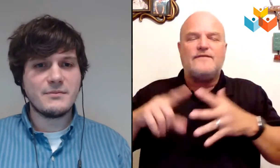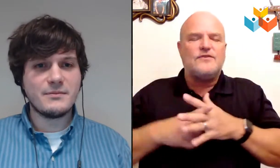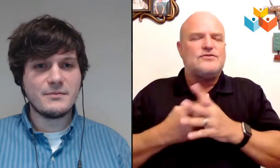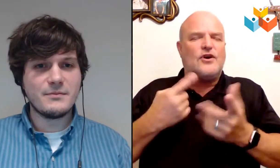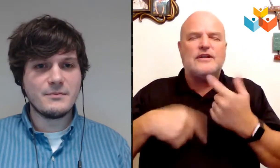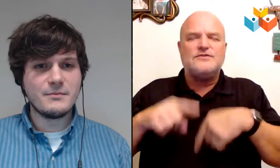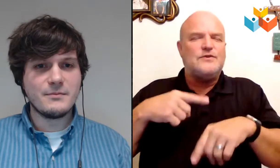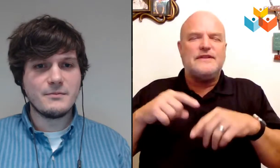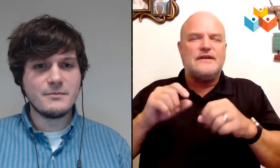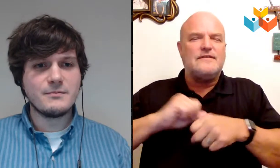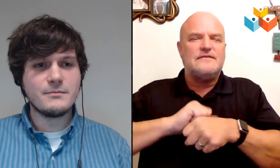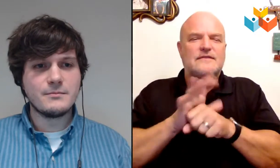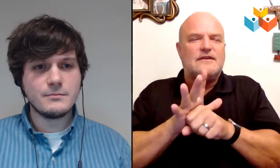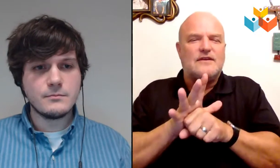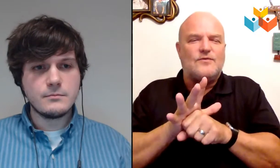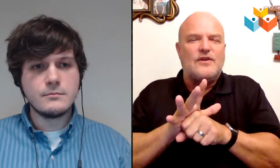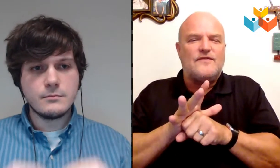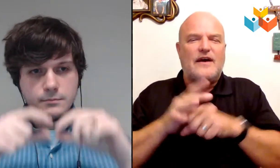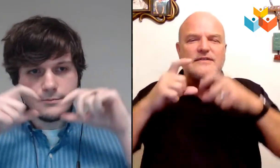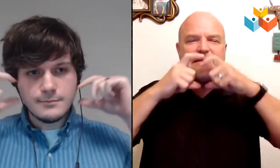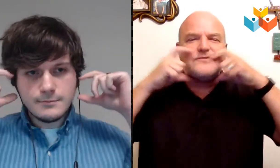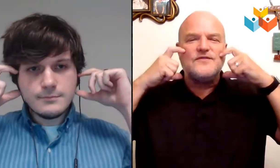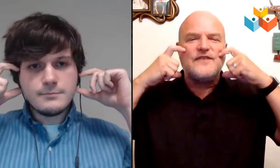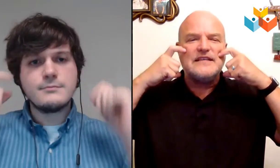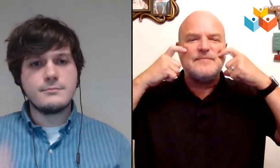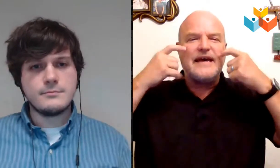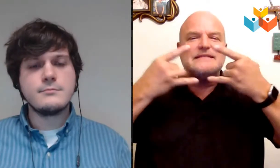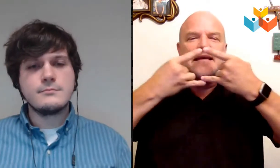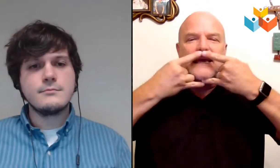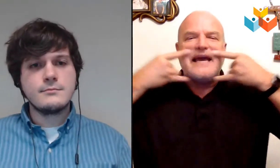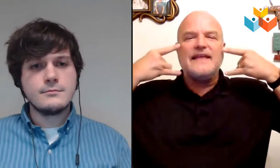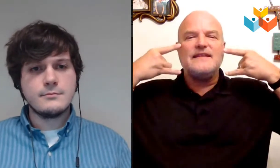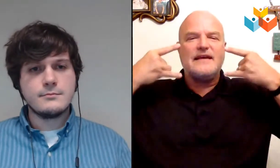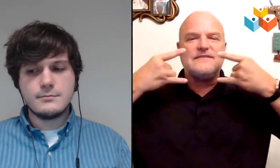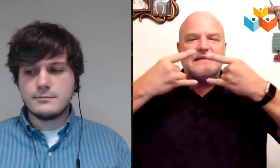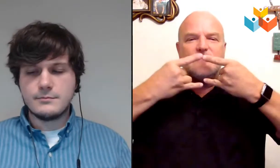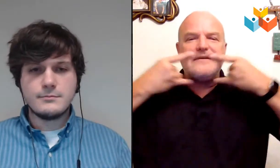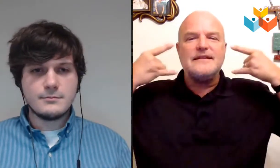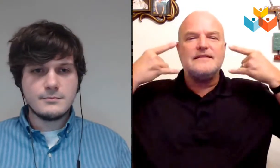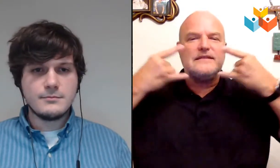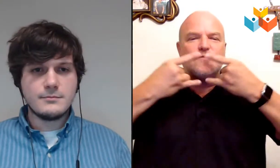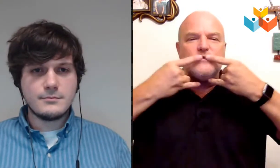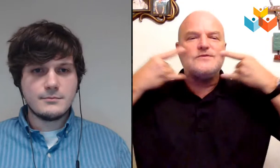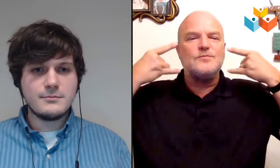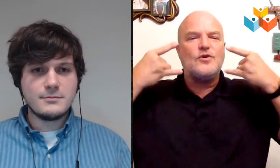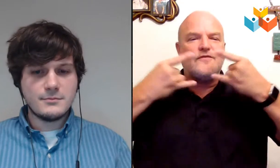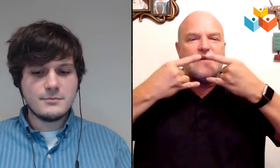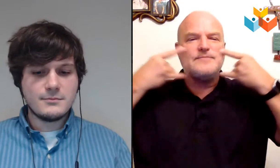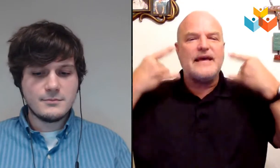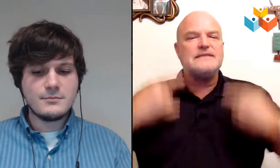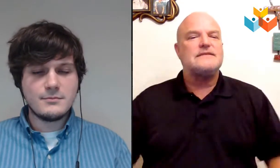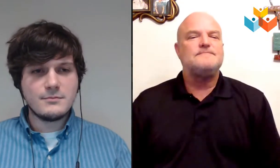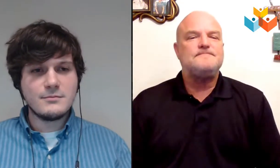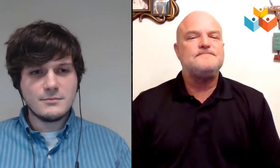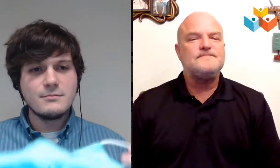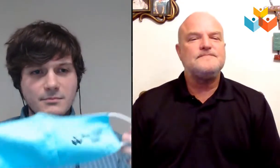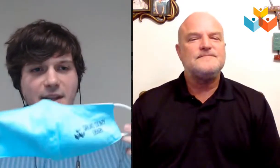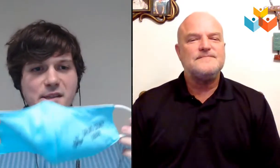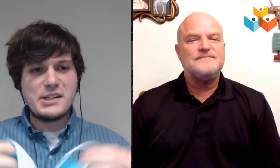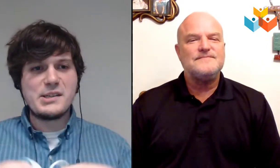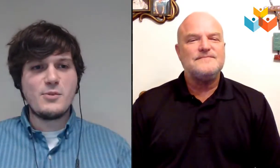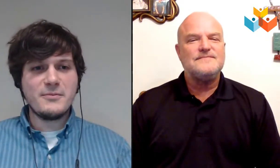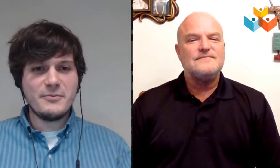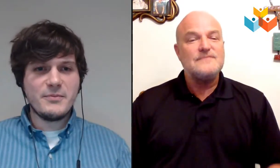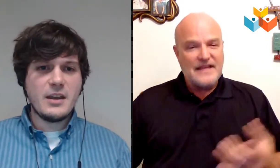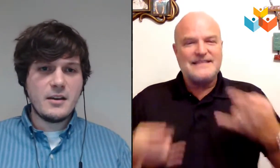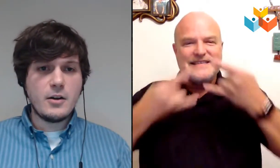I think when I first started doing the coronavirus, I was doing face mask, and then I've seen this one used more, face mask.